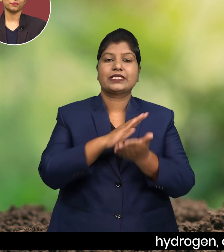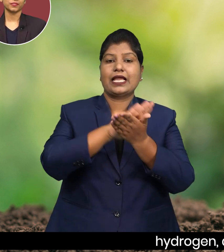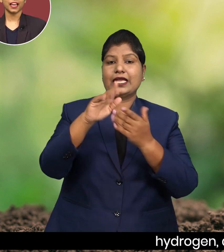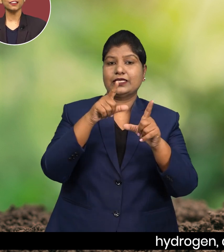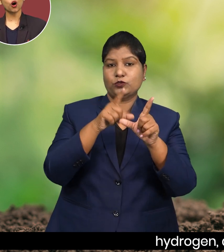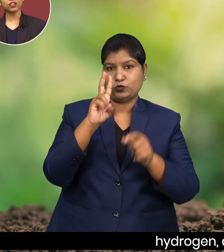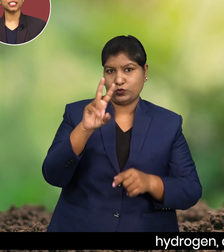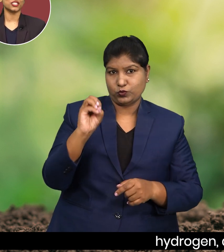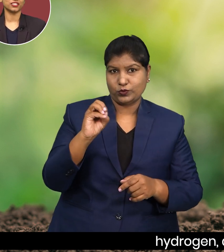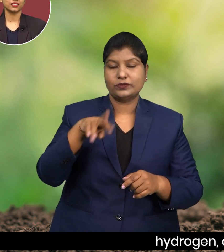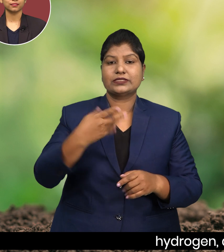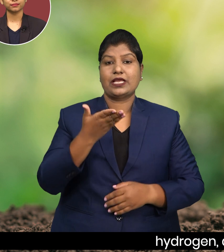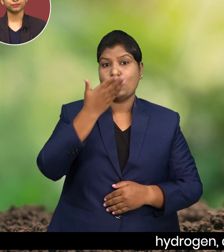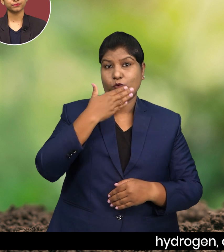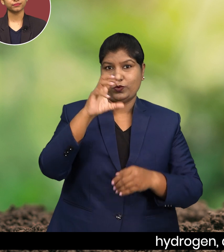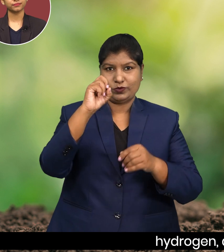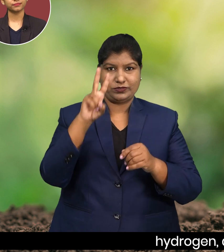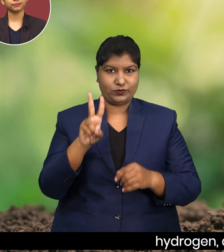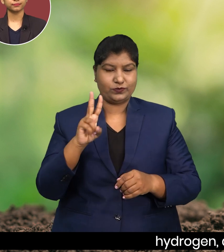hydrogen, and oxygen.